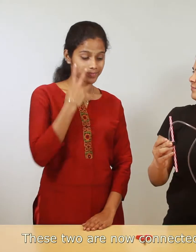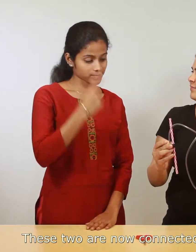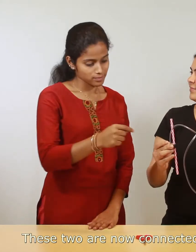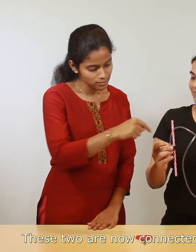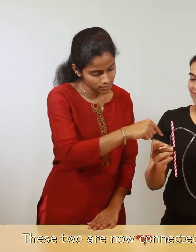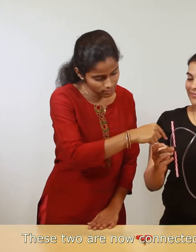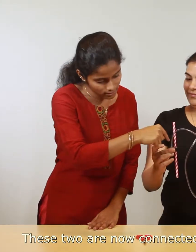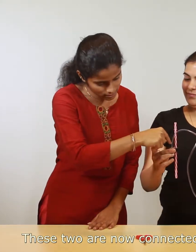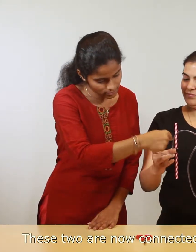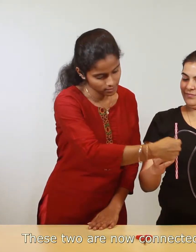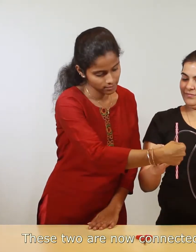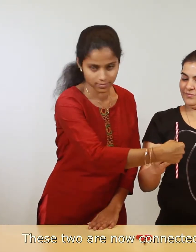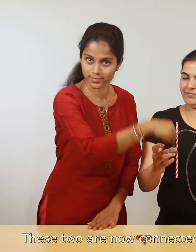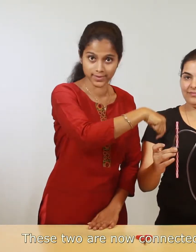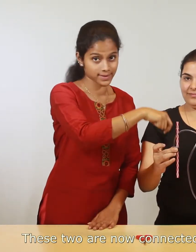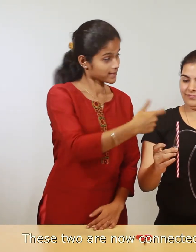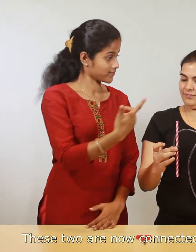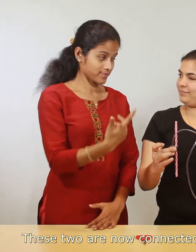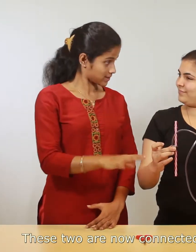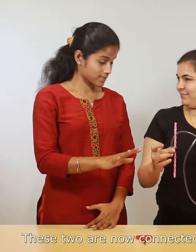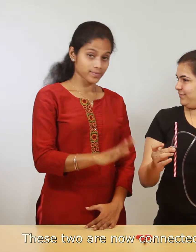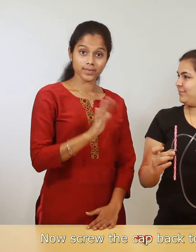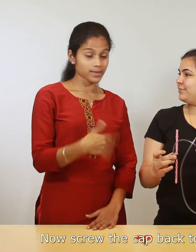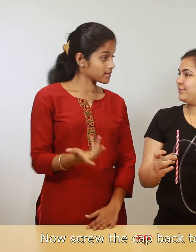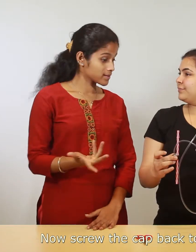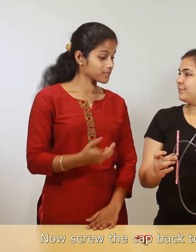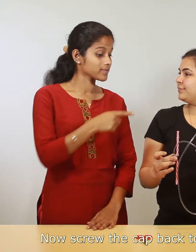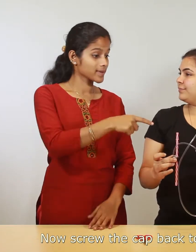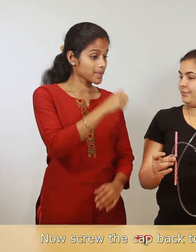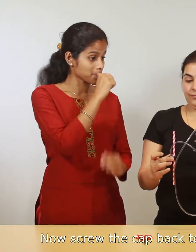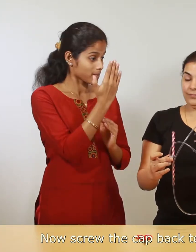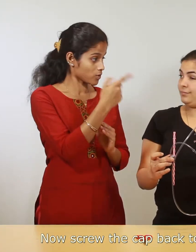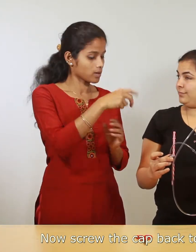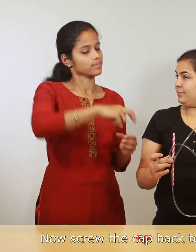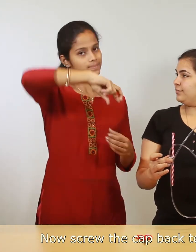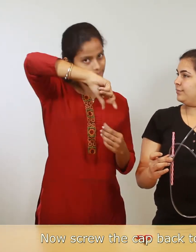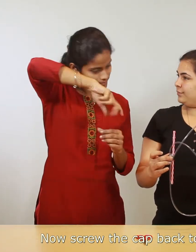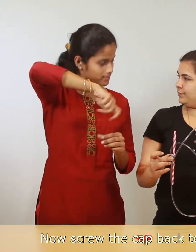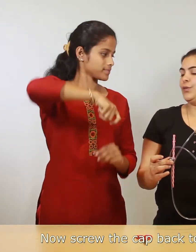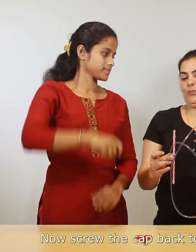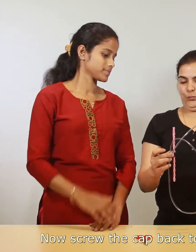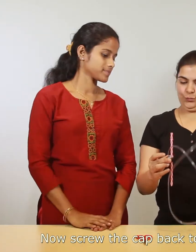Excellent. These two are now connected with the pipe. Okay. screw the cap back to the bottle.